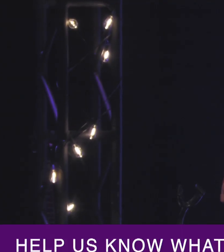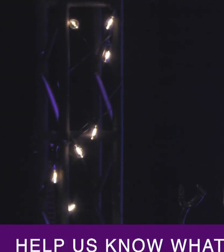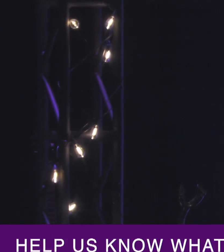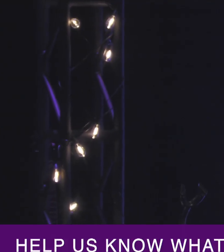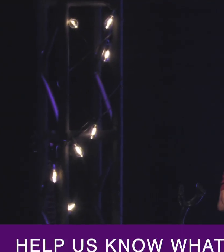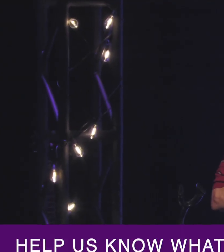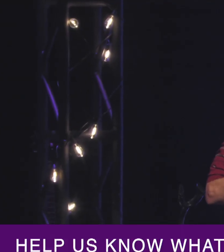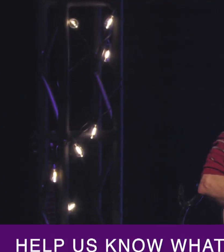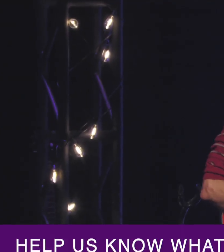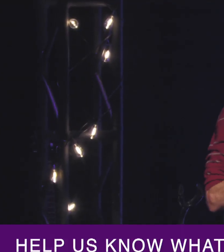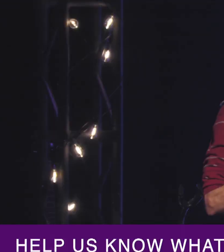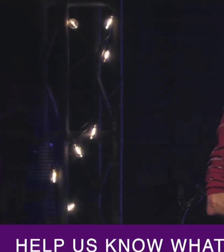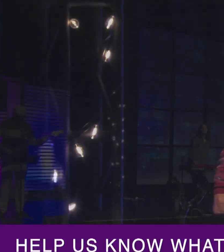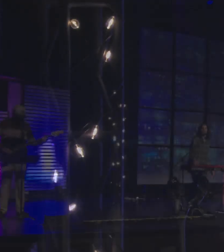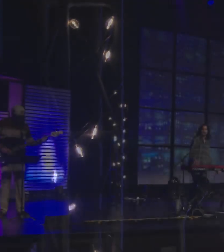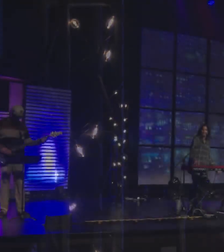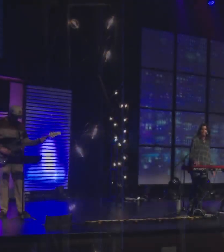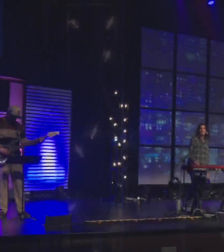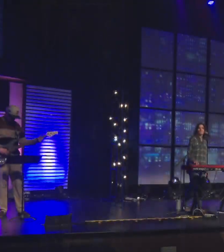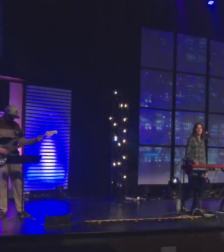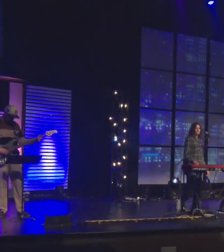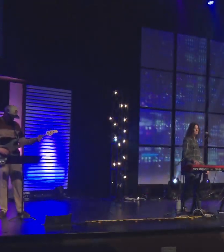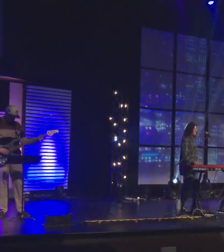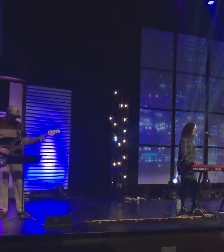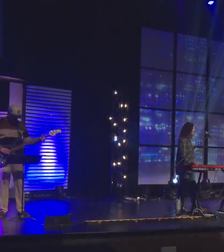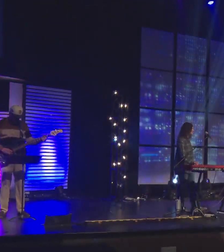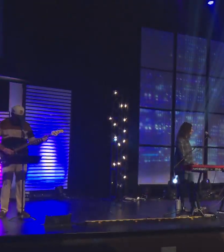doing over us.